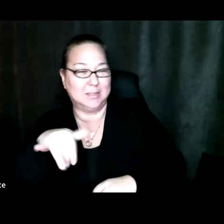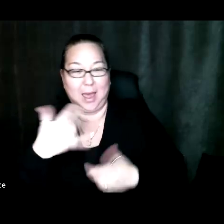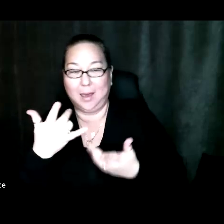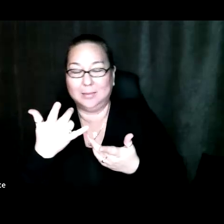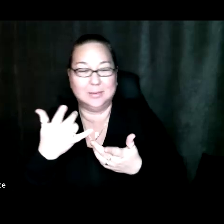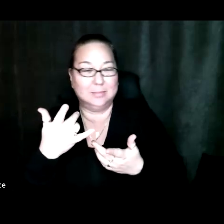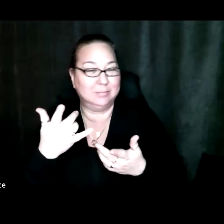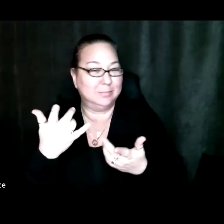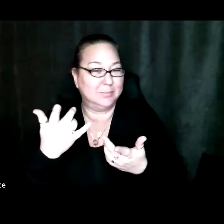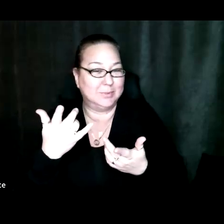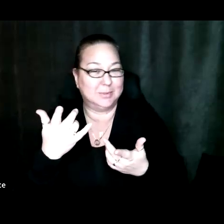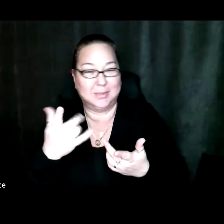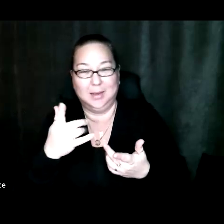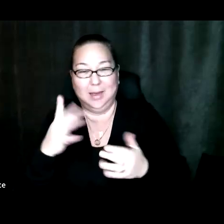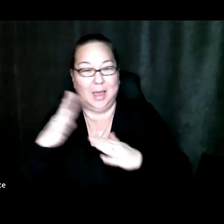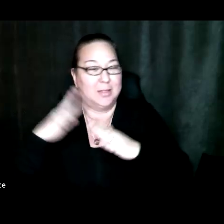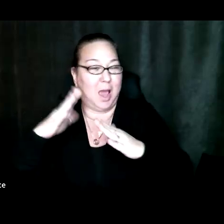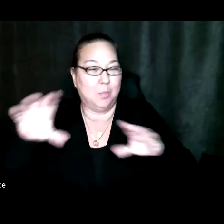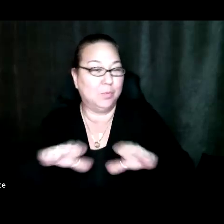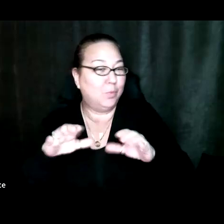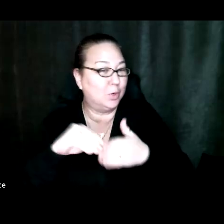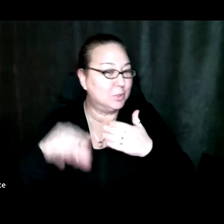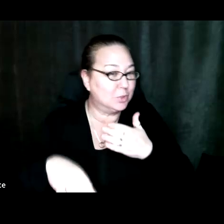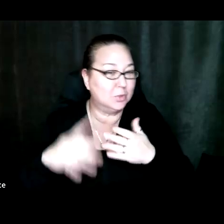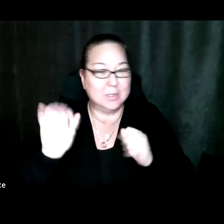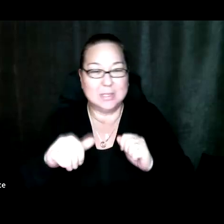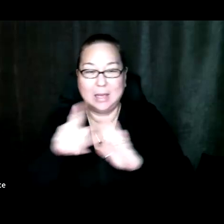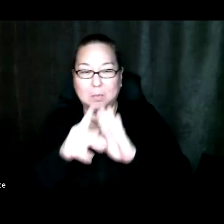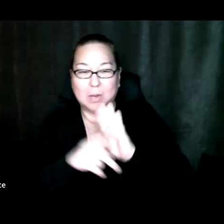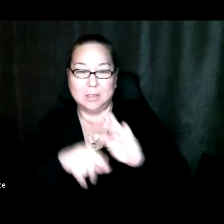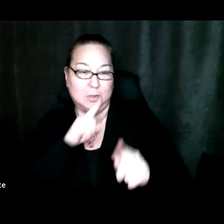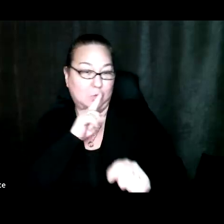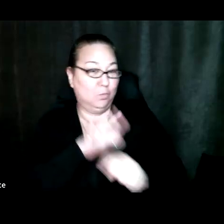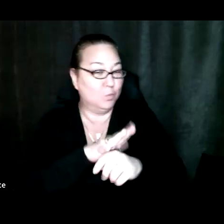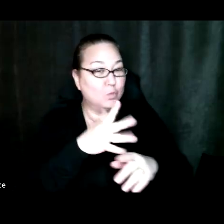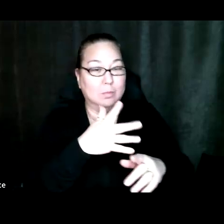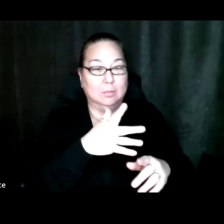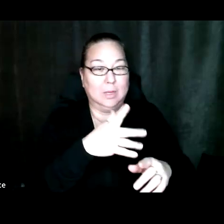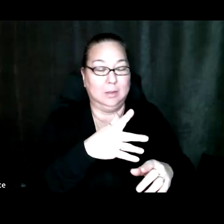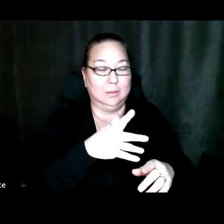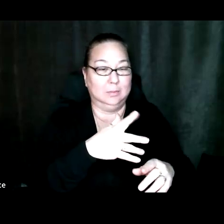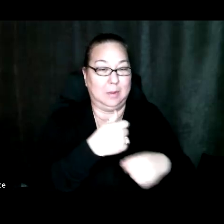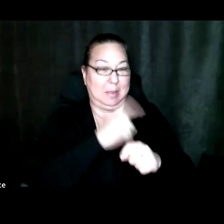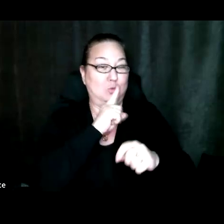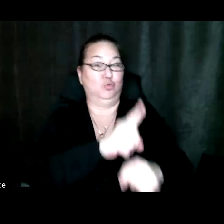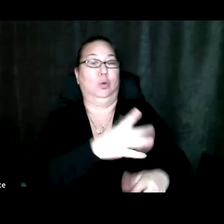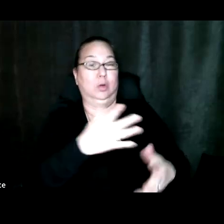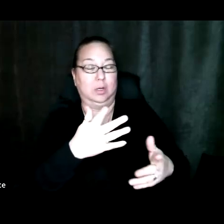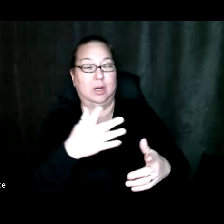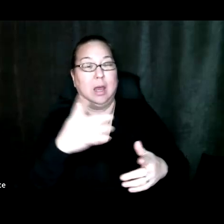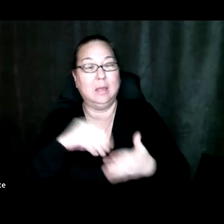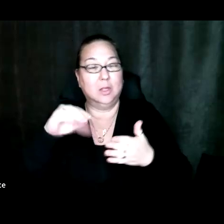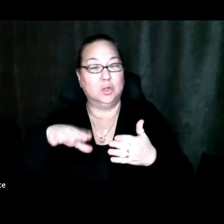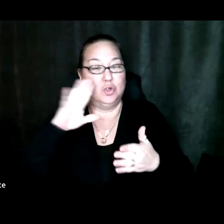city receive an invitation to school of their choice? So be interesting to see if that plays out. I do appreciate the change from